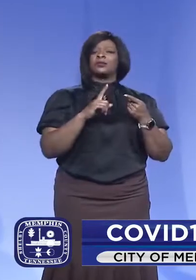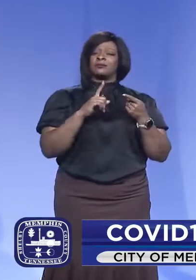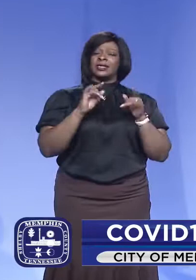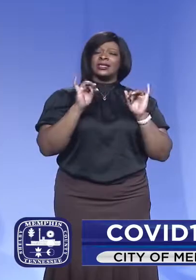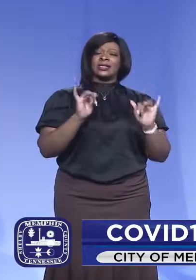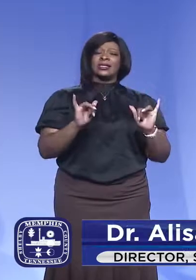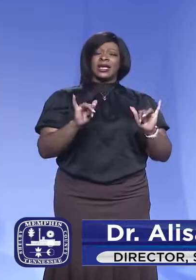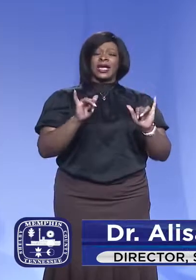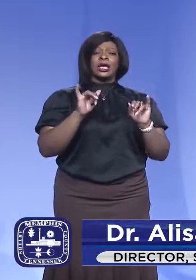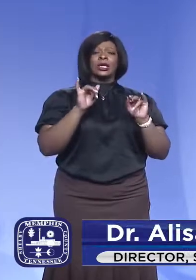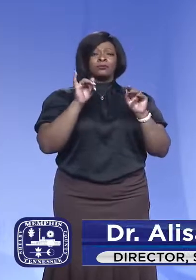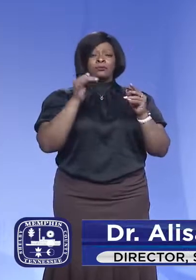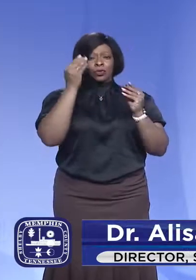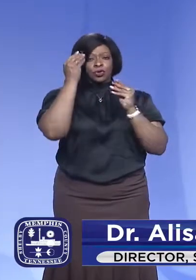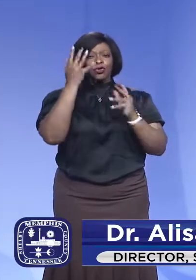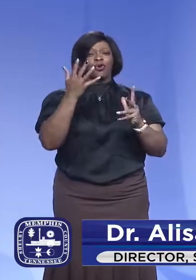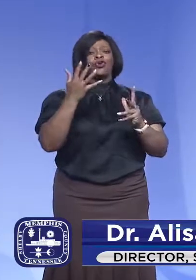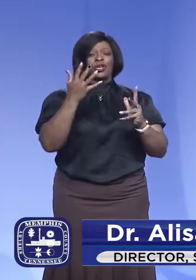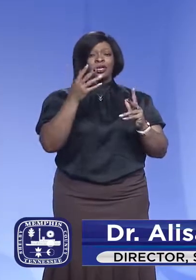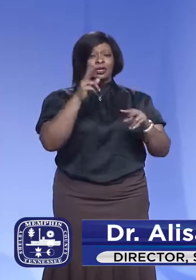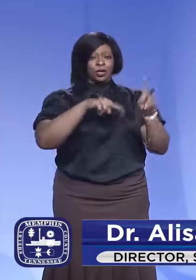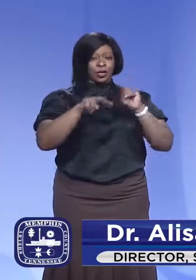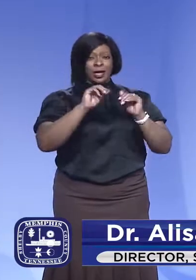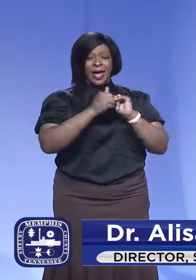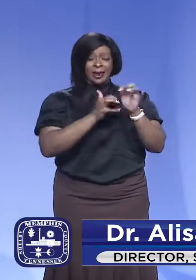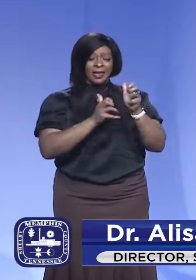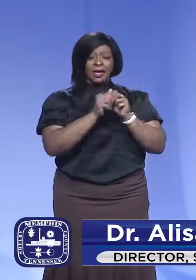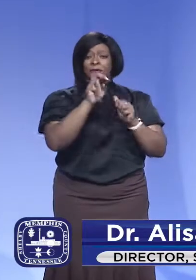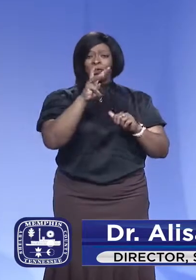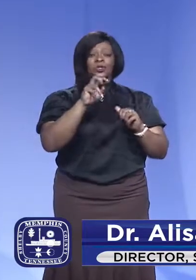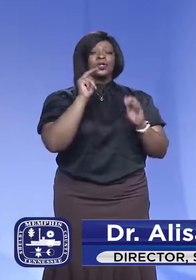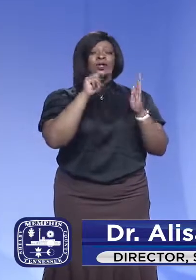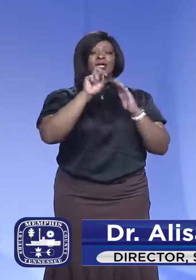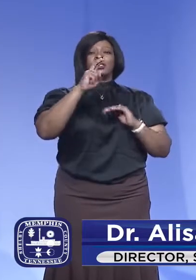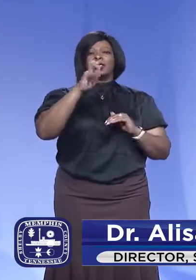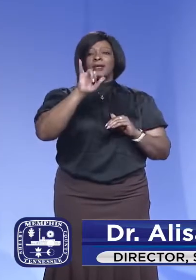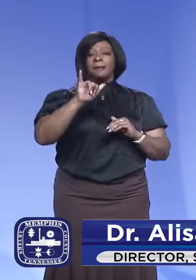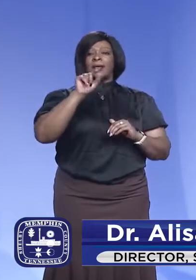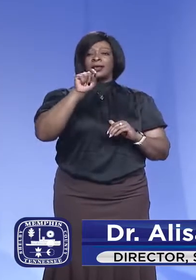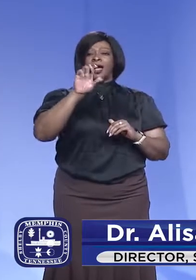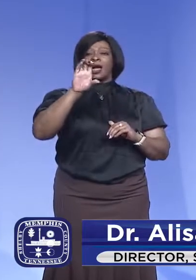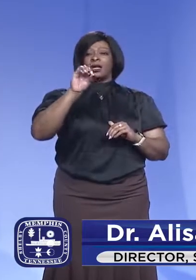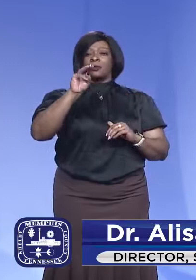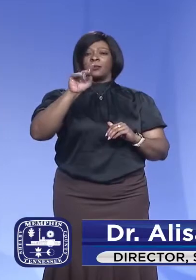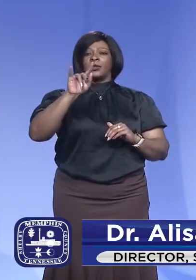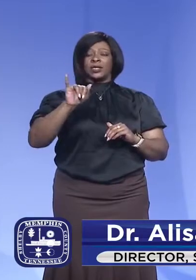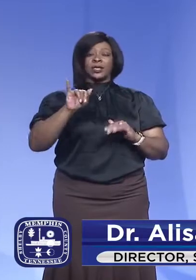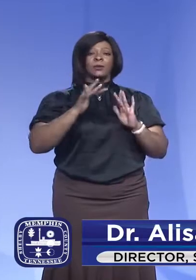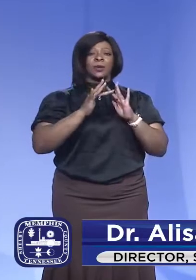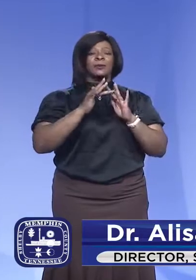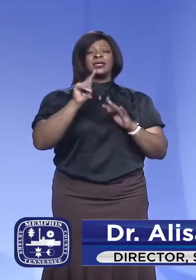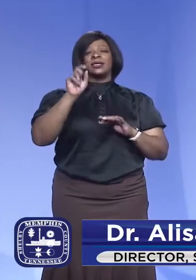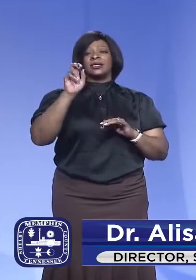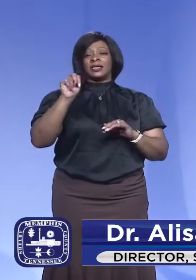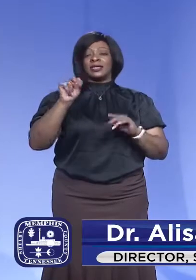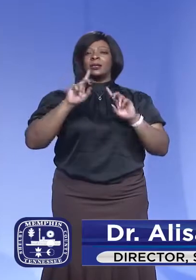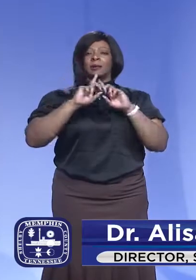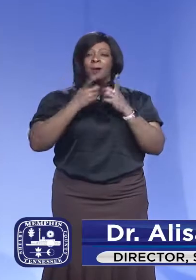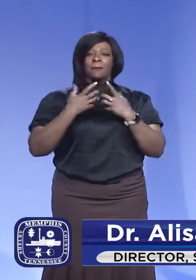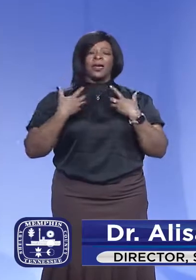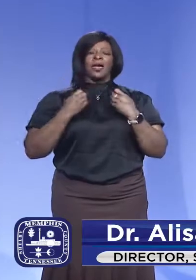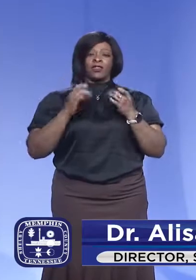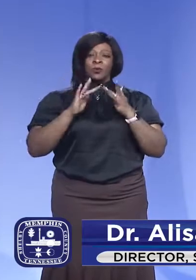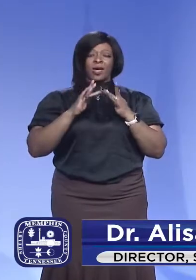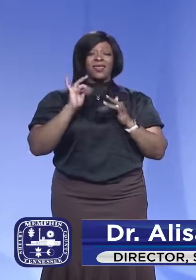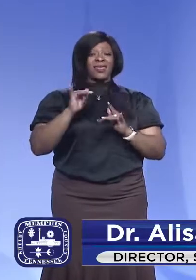stay current, one by looking at Shelby.community website as well as the Tennessee Department of Health website,